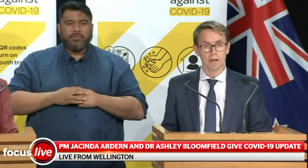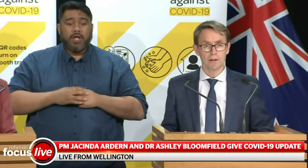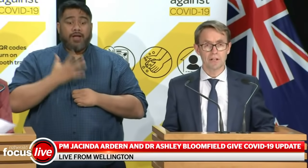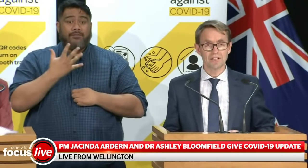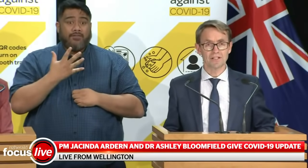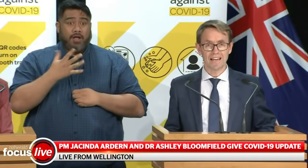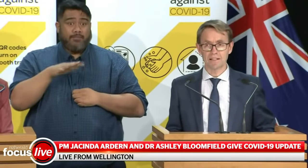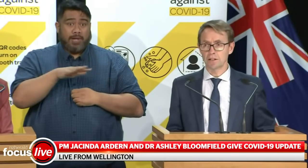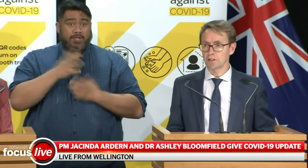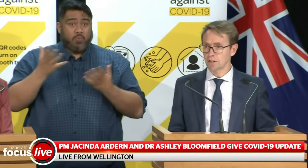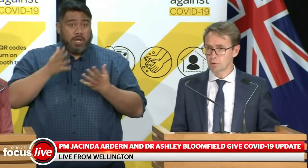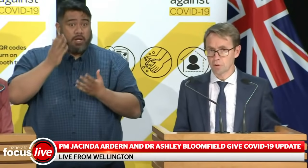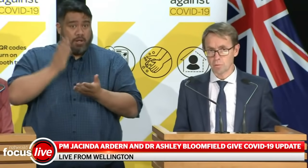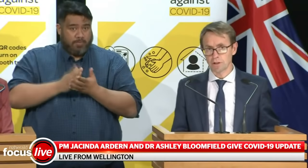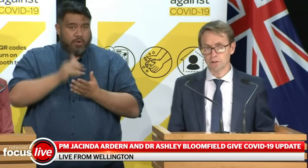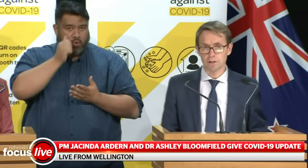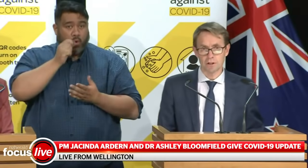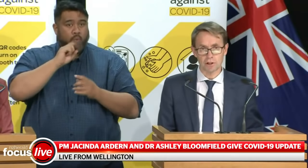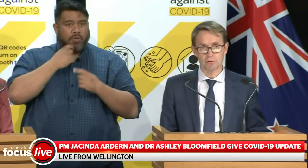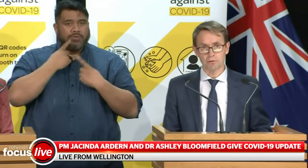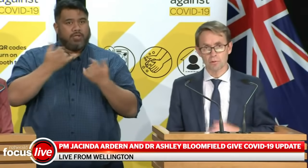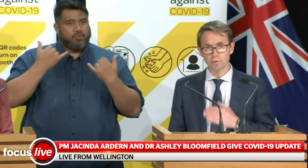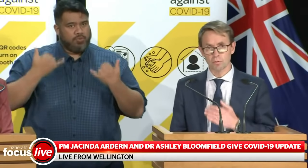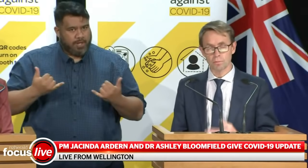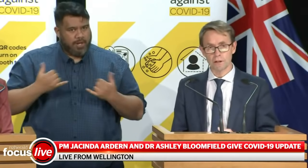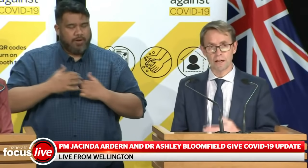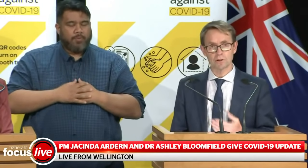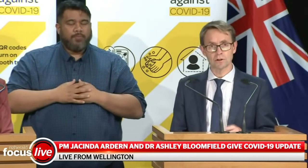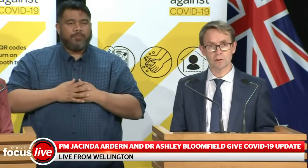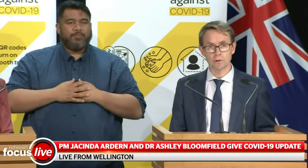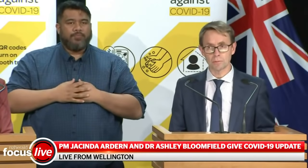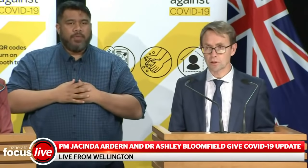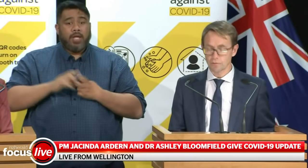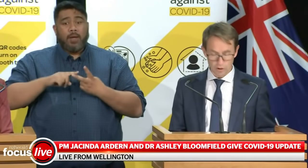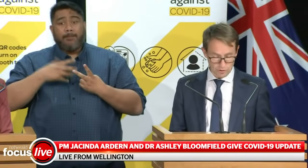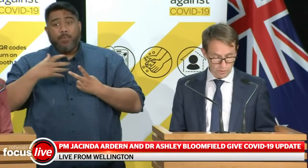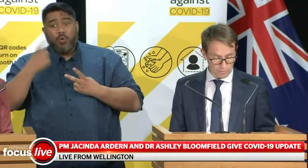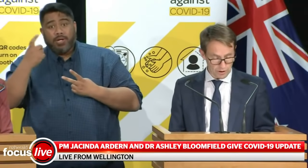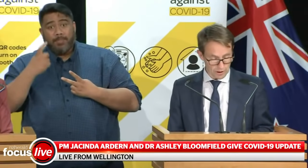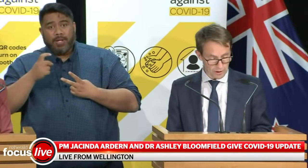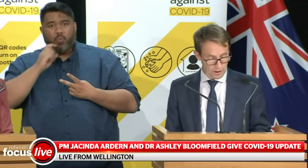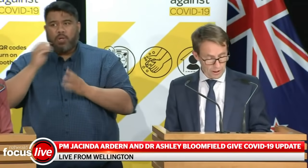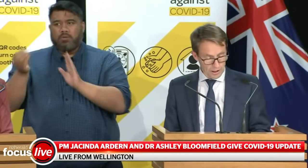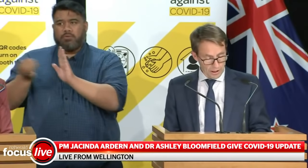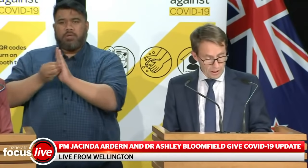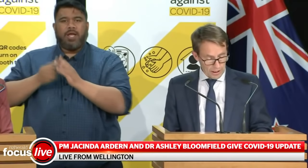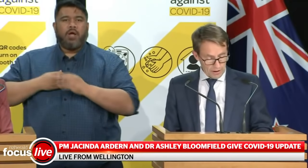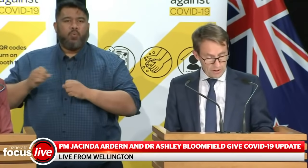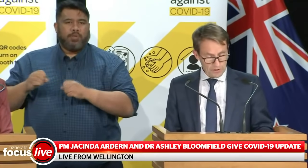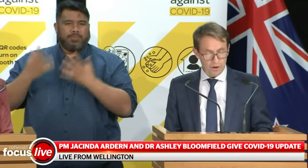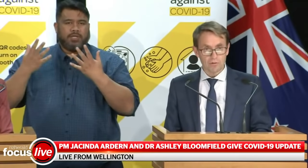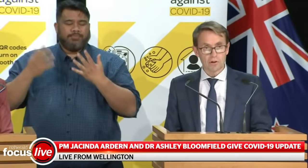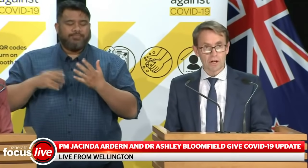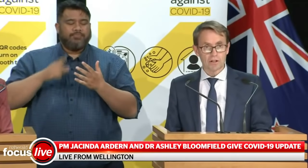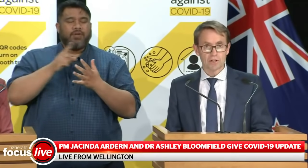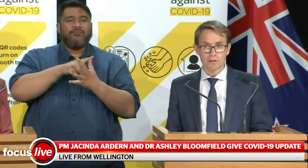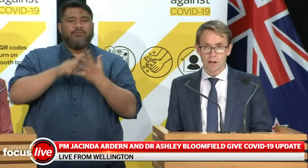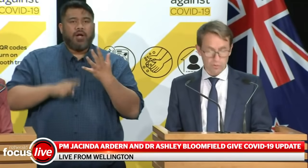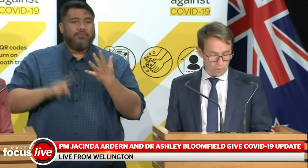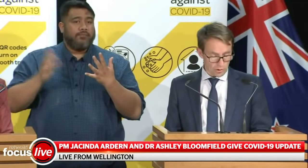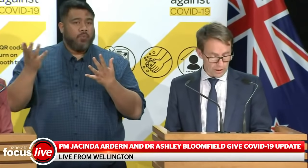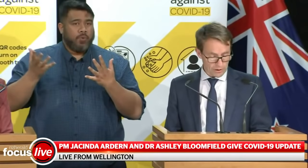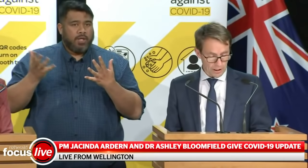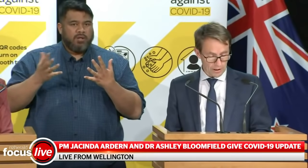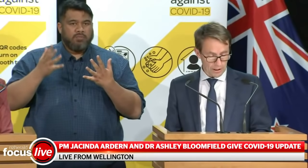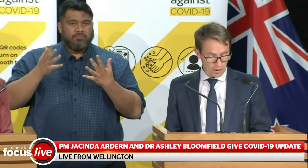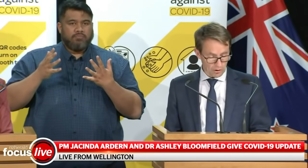now. These and any subsequent ones that are confirmed will be added to the Ministry of Health's website. These 5 locations are